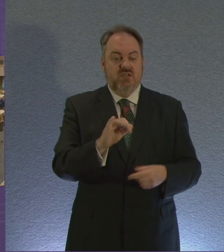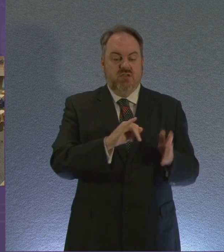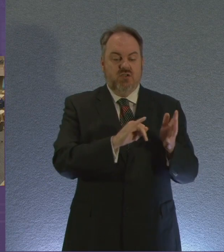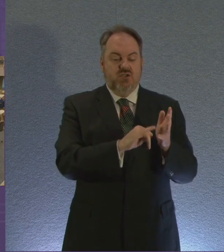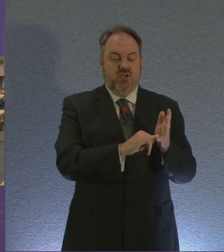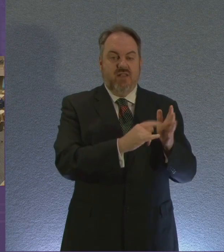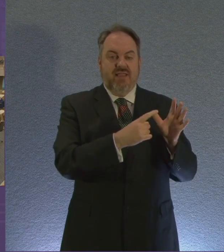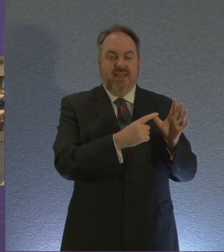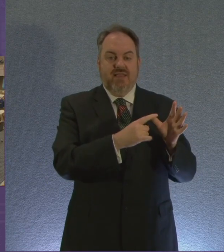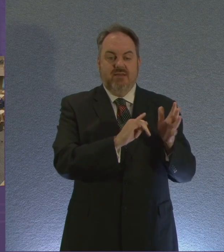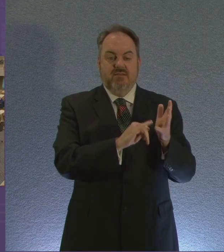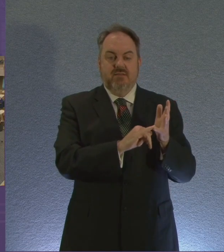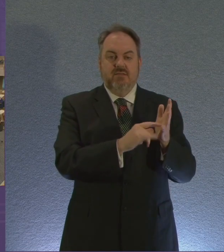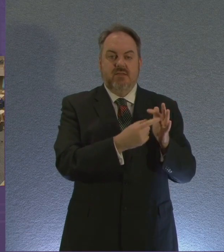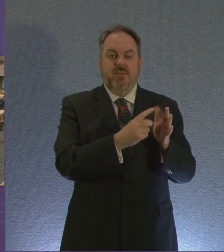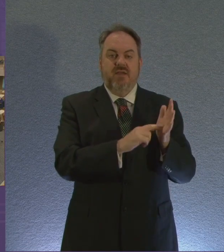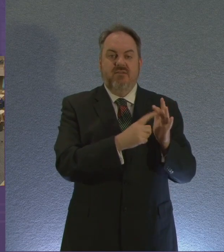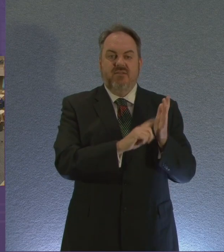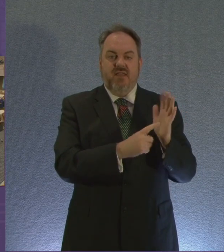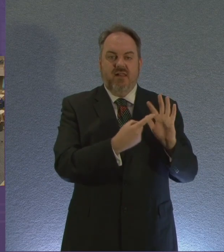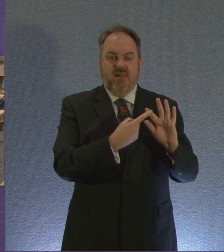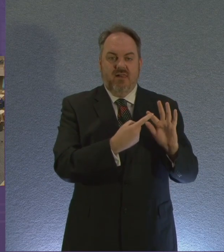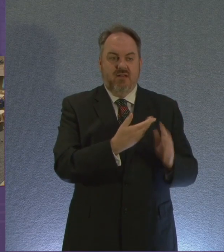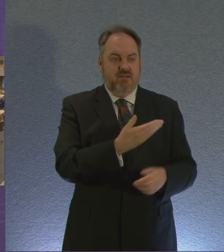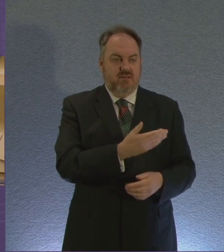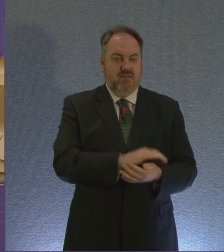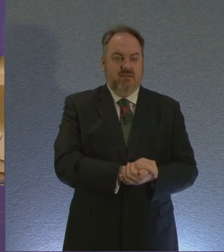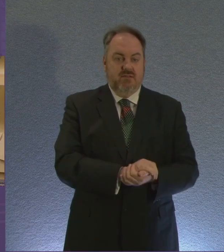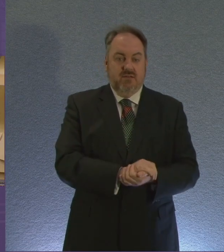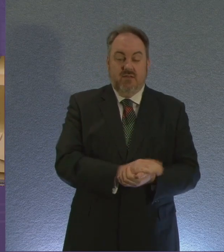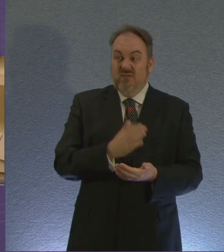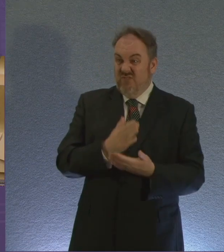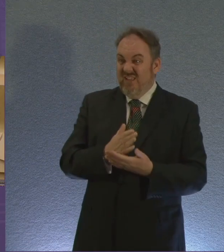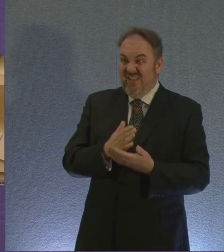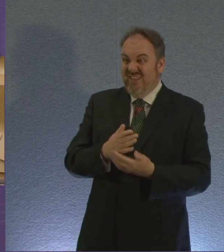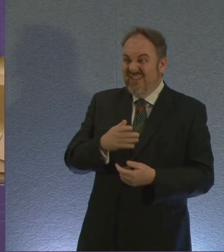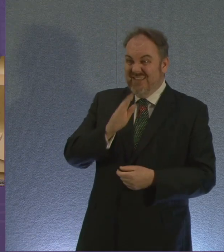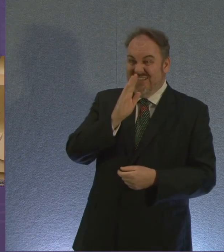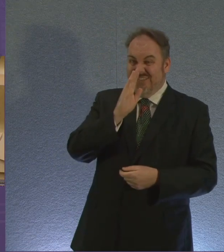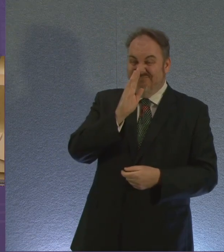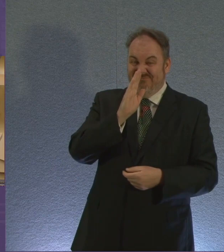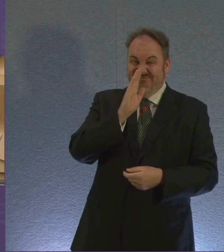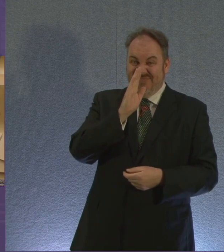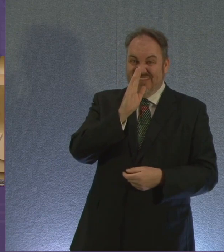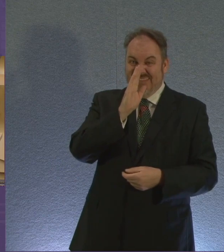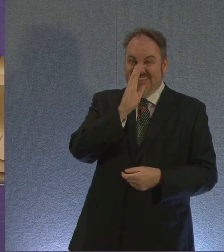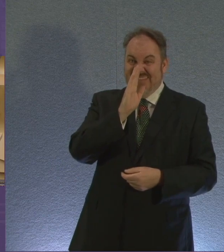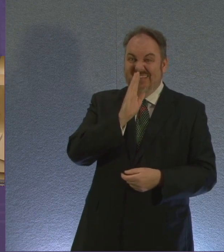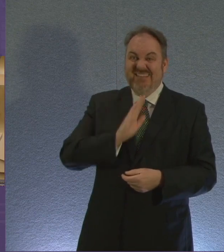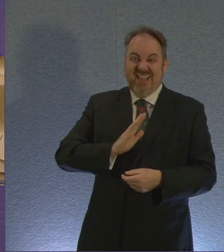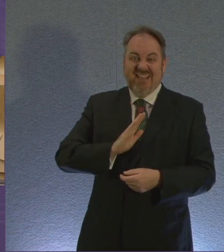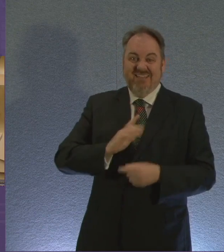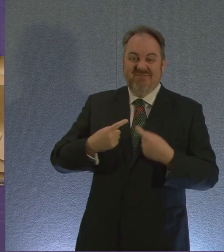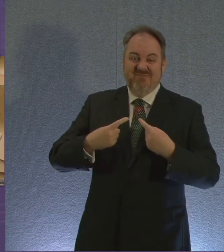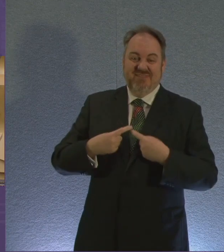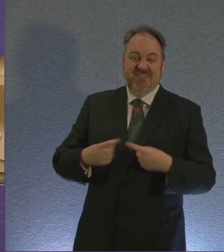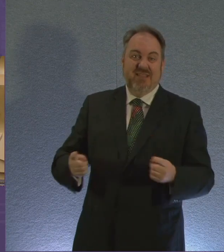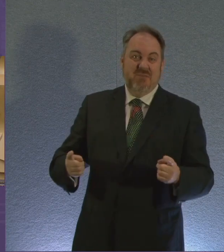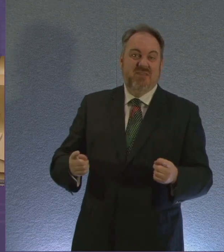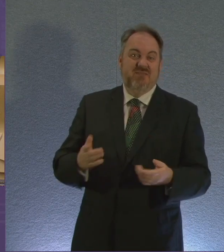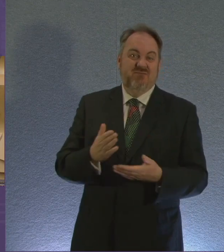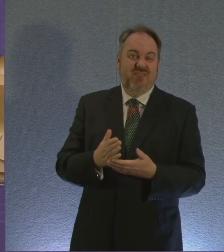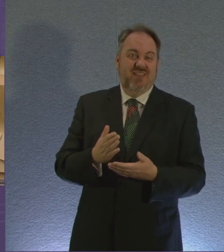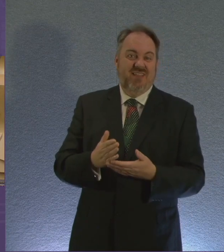I would agree with the member that this is an utterly depressing statement to give, and I'm sure to hear